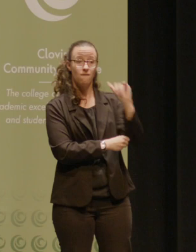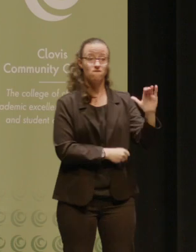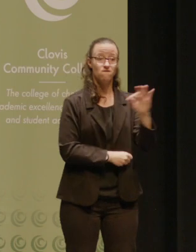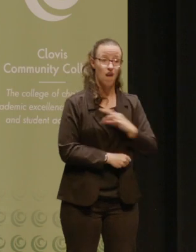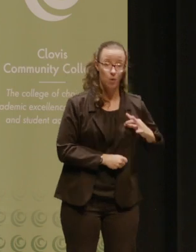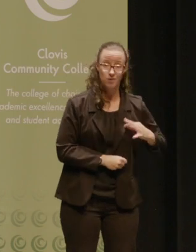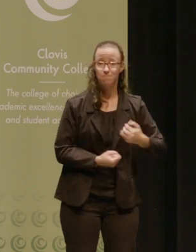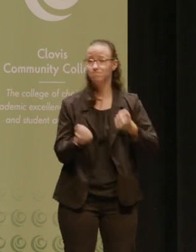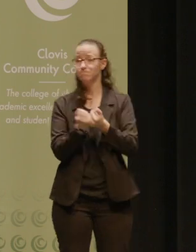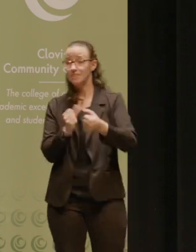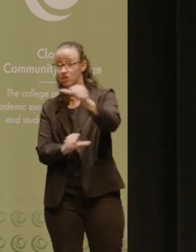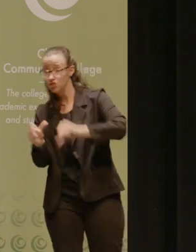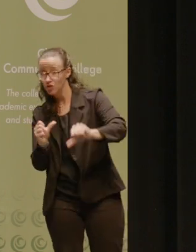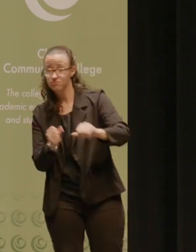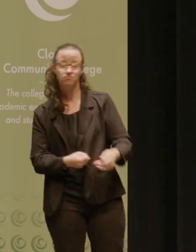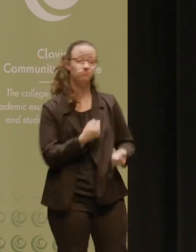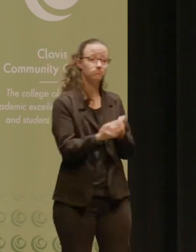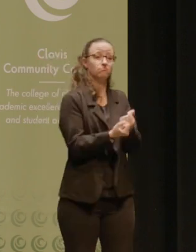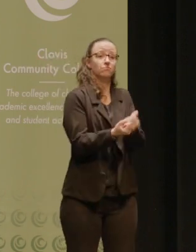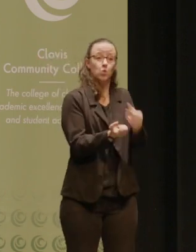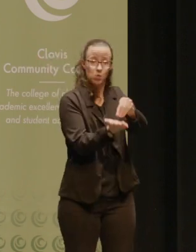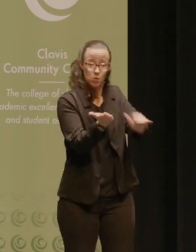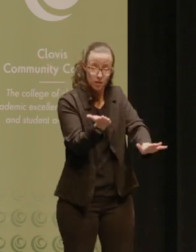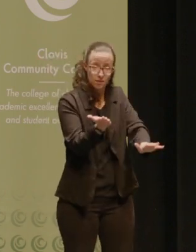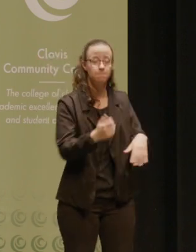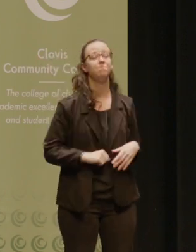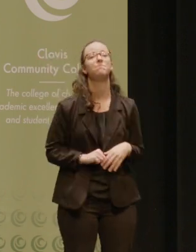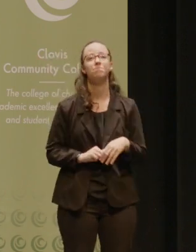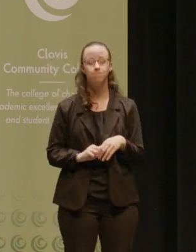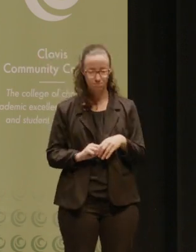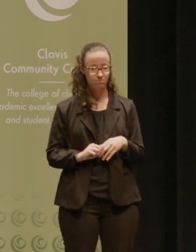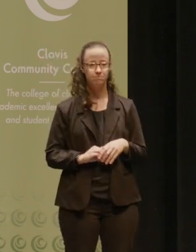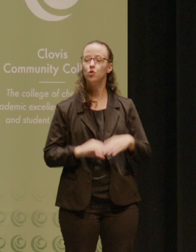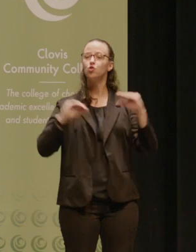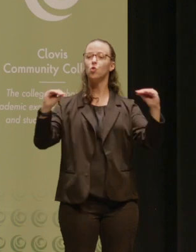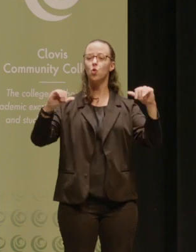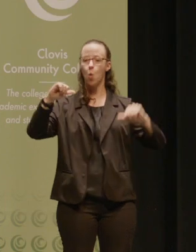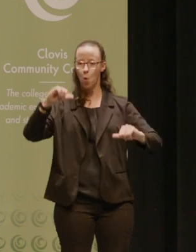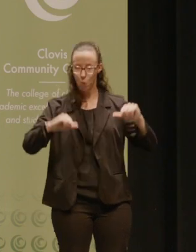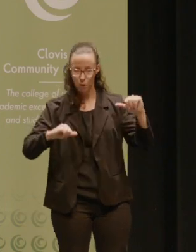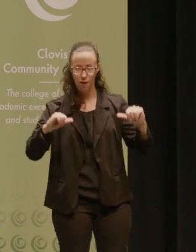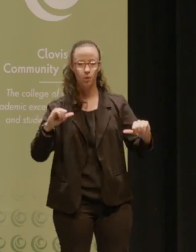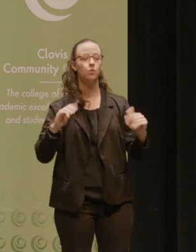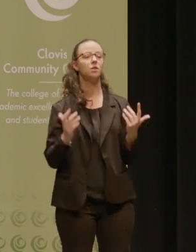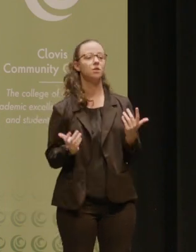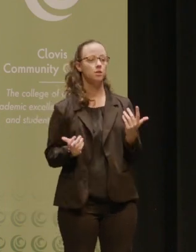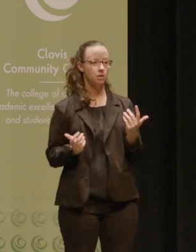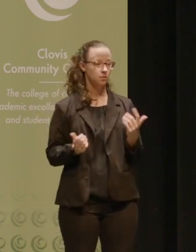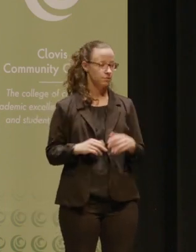one another. You showed up for our students. And there's no doubt that